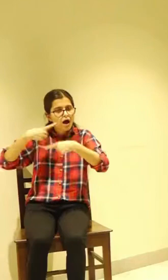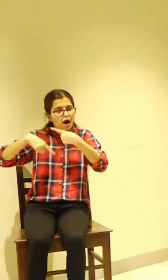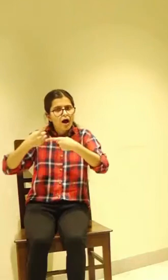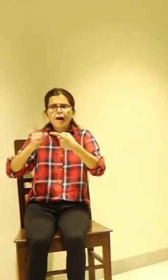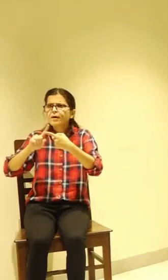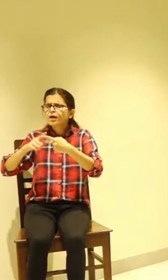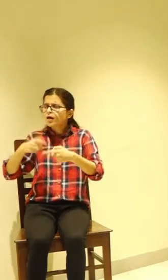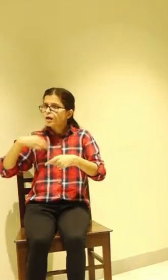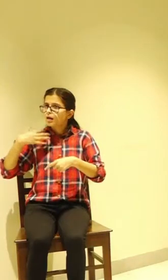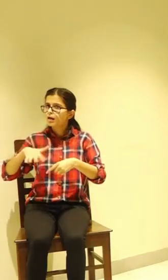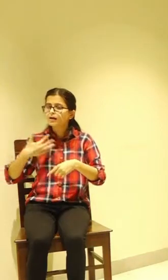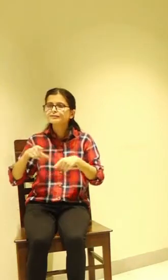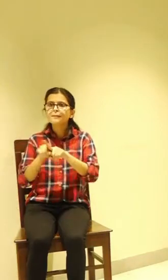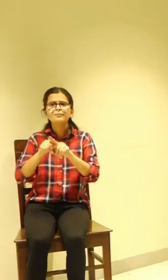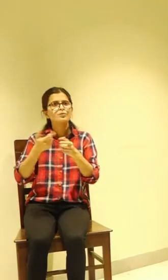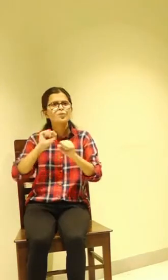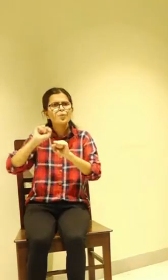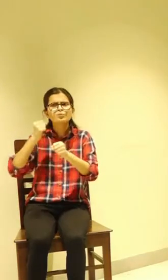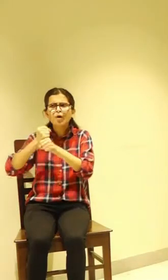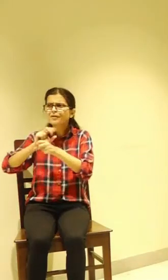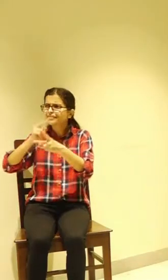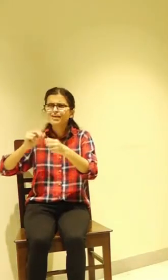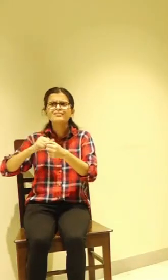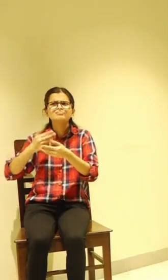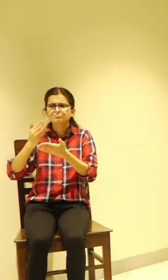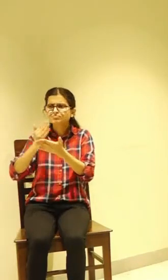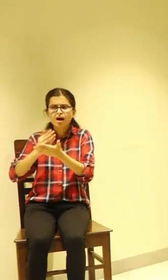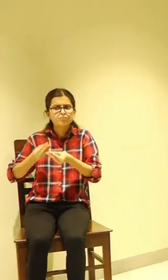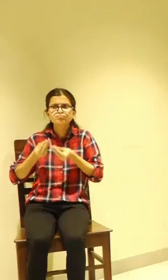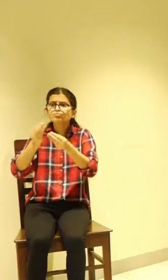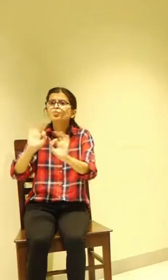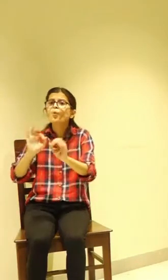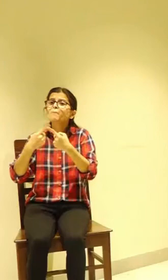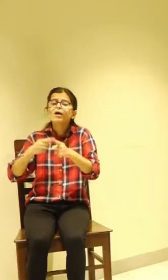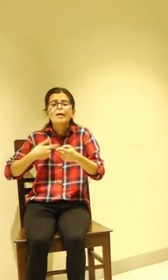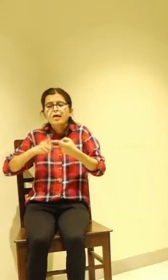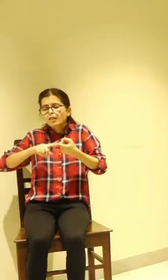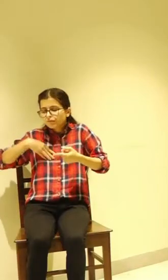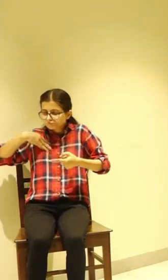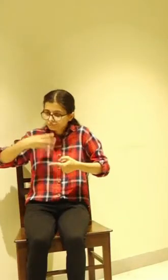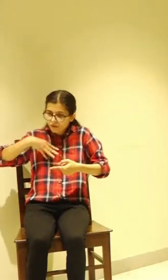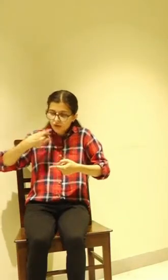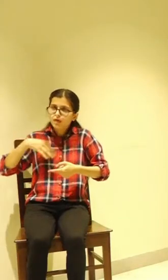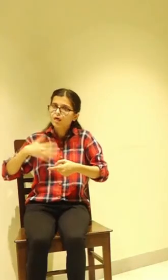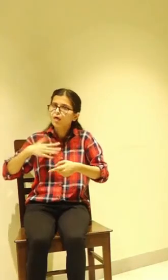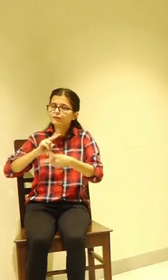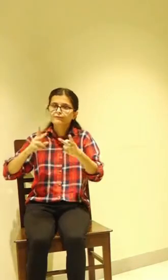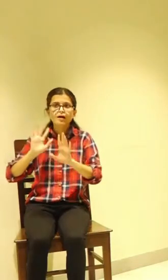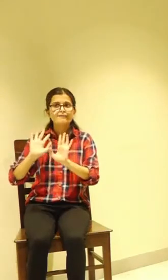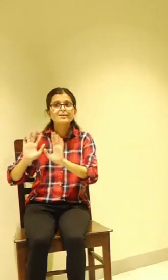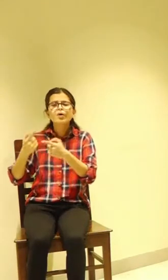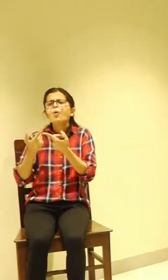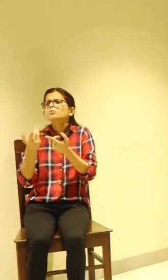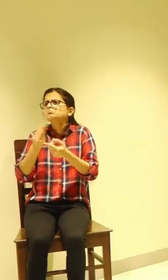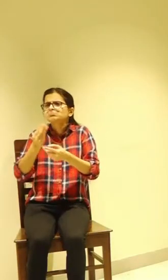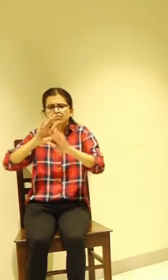you are not entitled to it by government schemes? This question has come up time and again in the Delhi High Court. Lots of children who are unable to